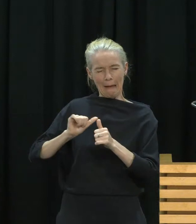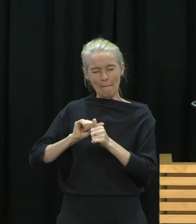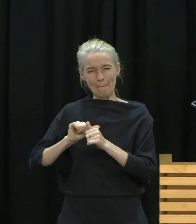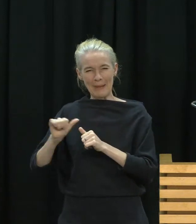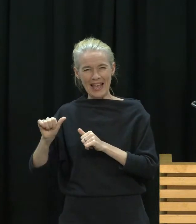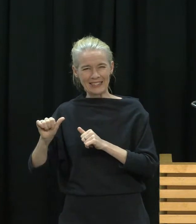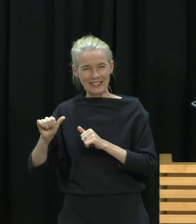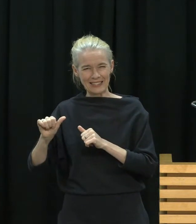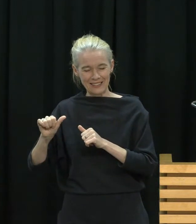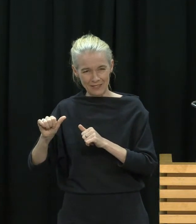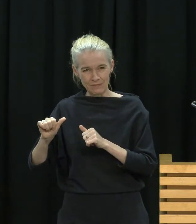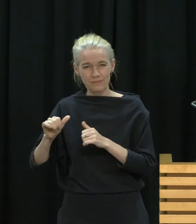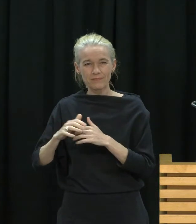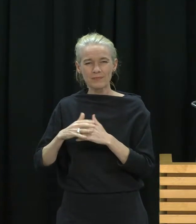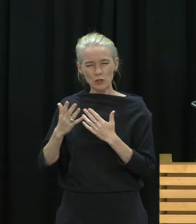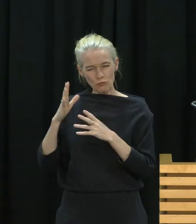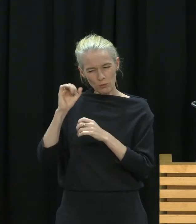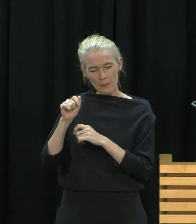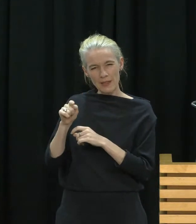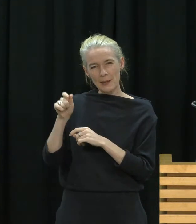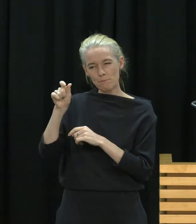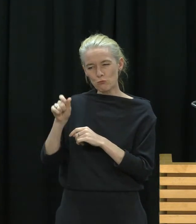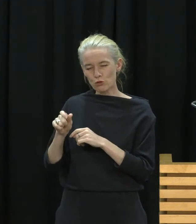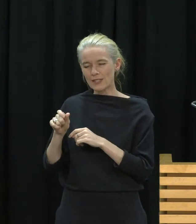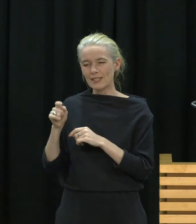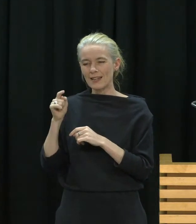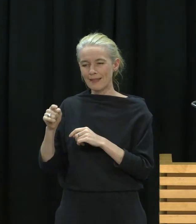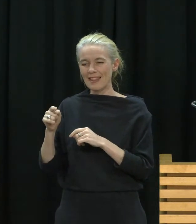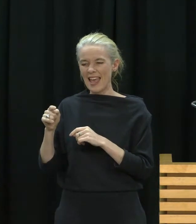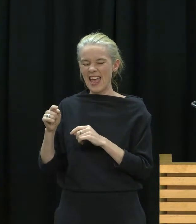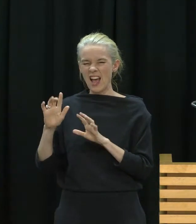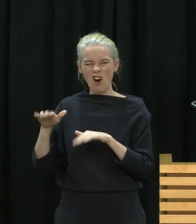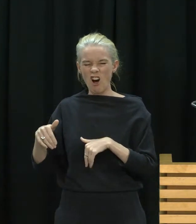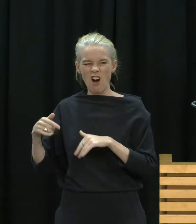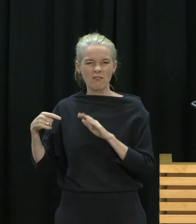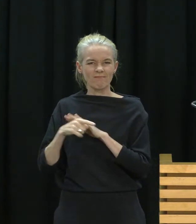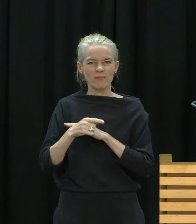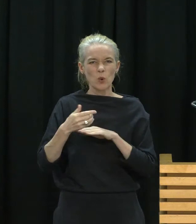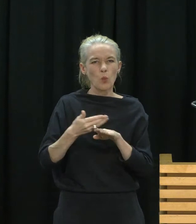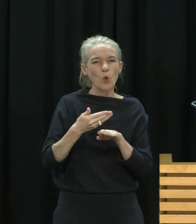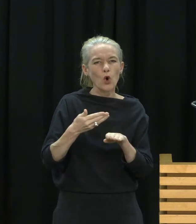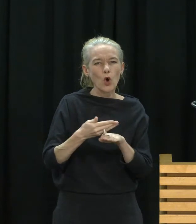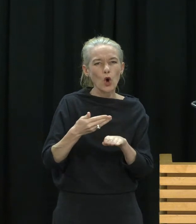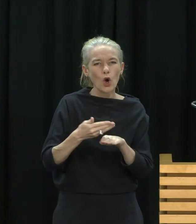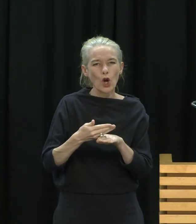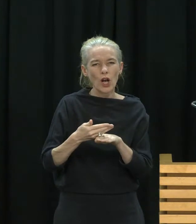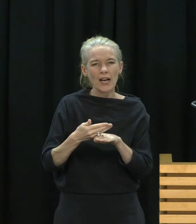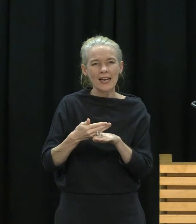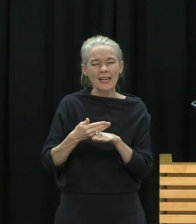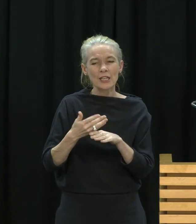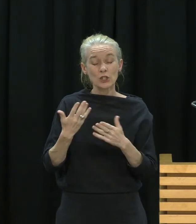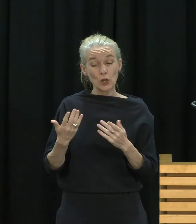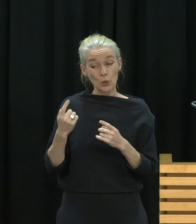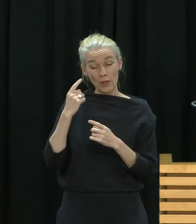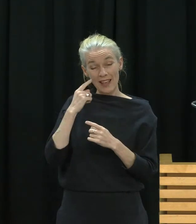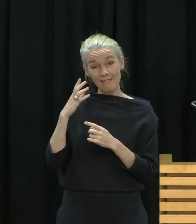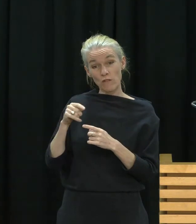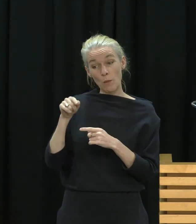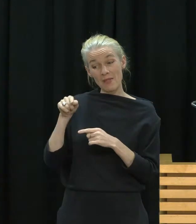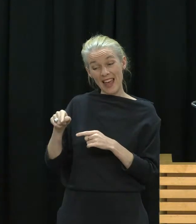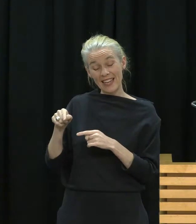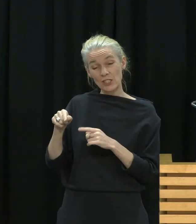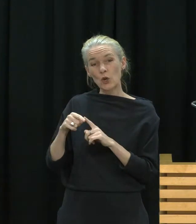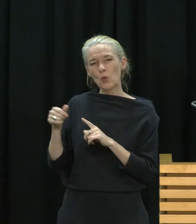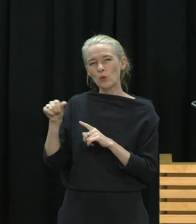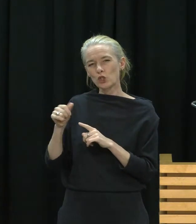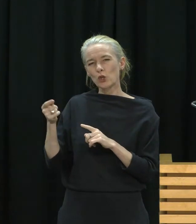was, that came out, it went to work, and that in that case there, should we have got contacts to isolate